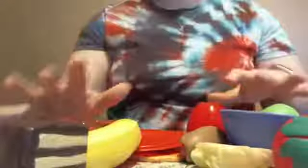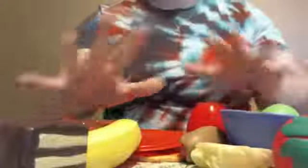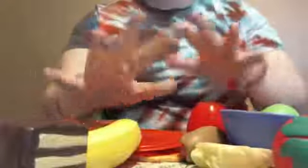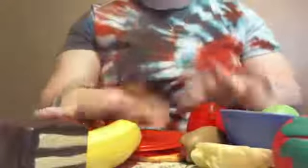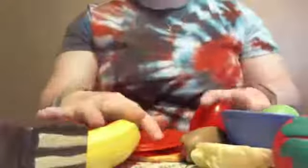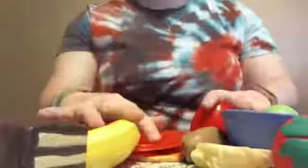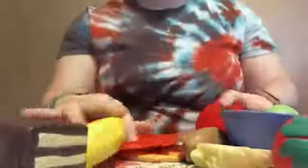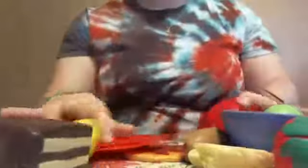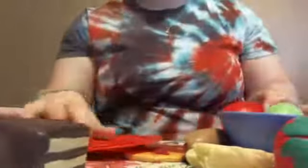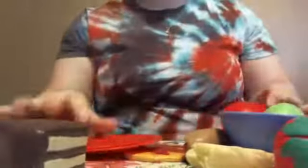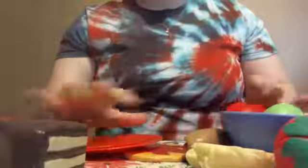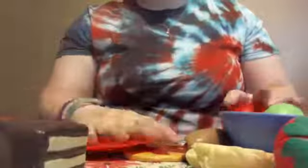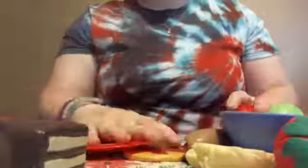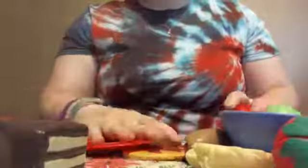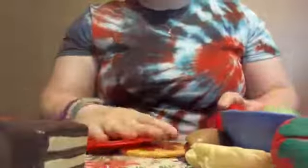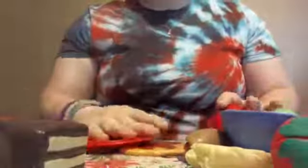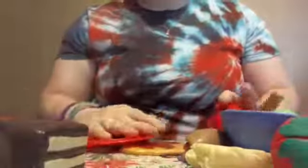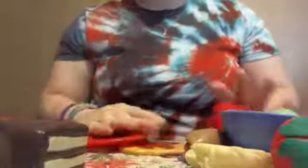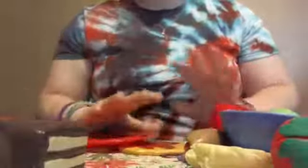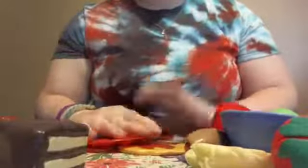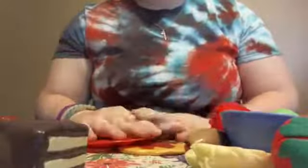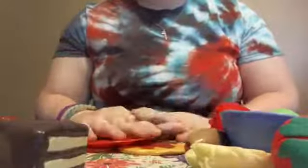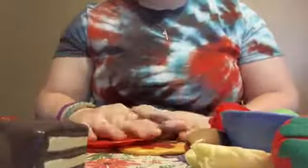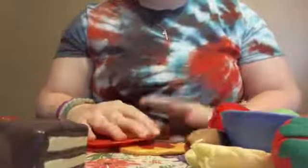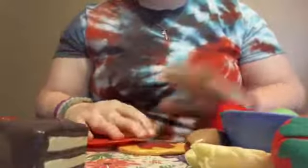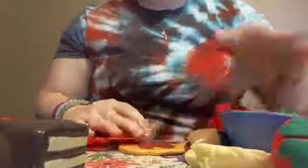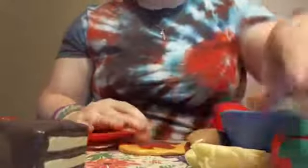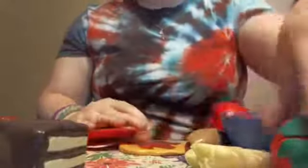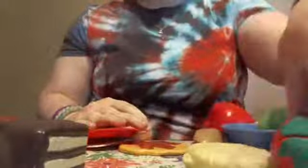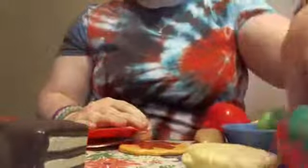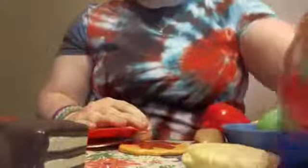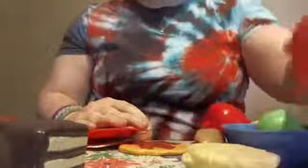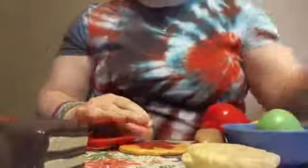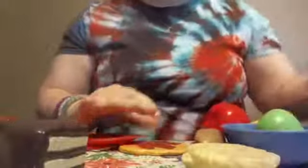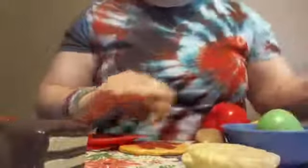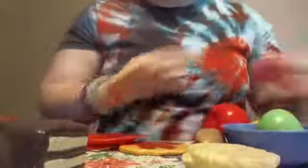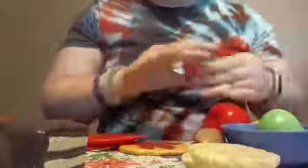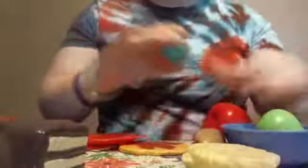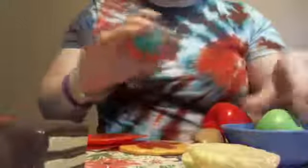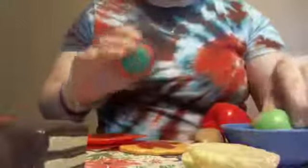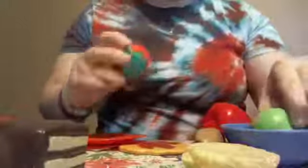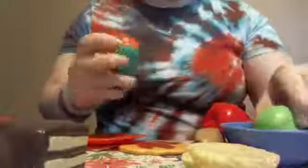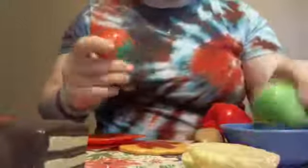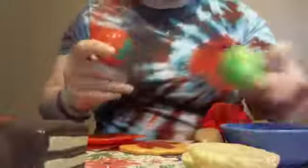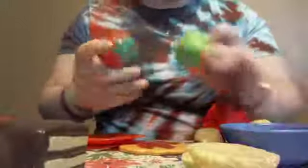when you guess, make sure you do it in sign language, okay? So these